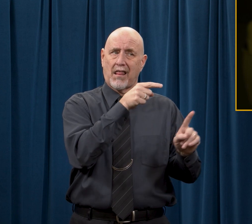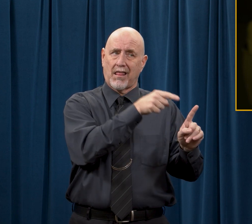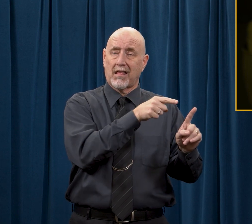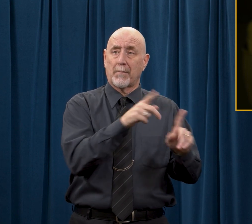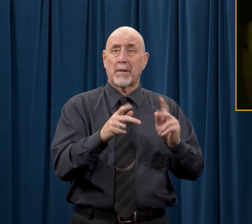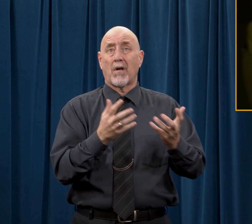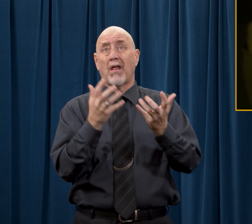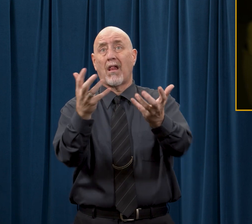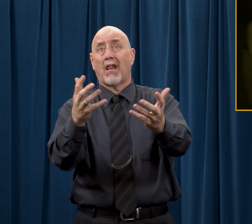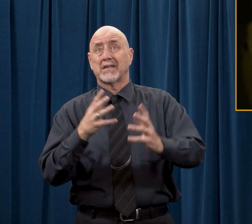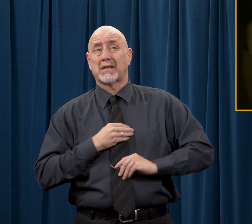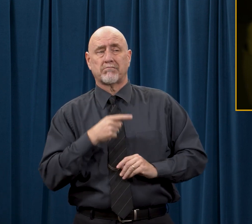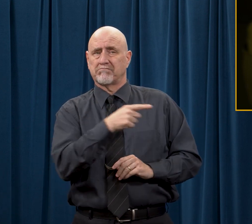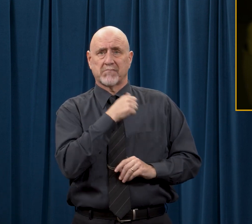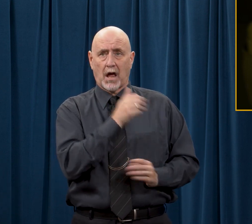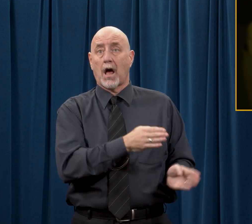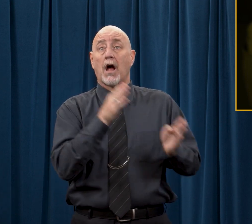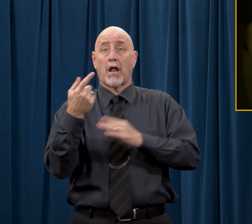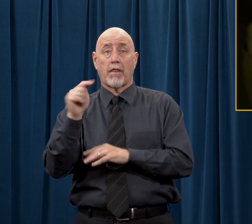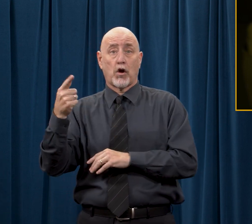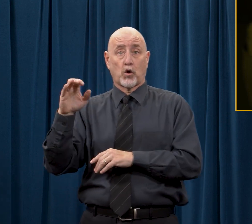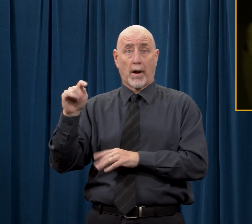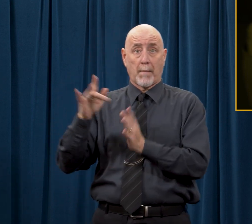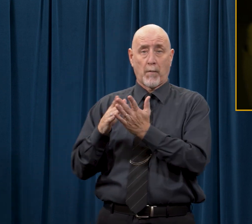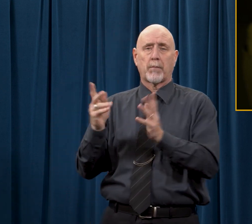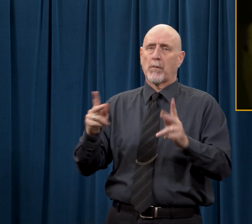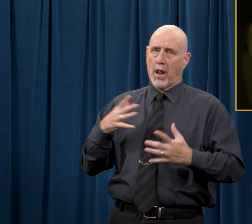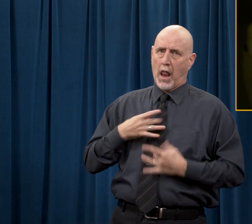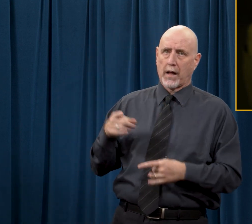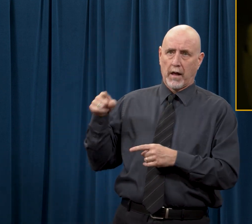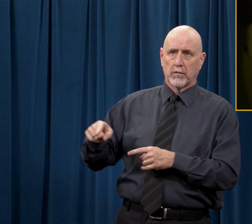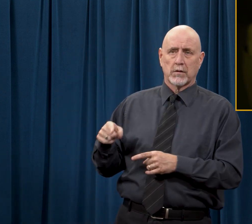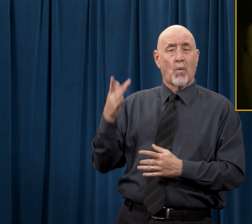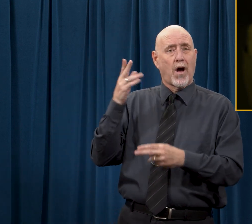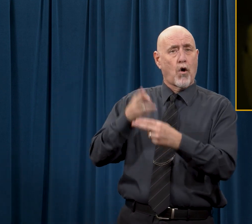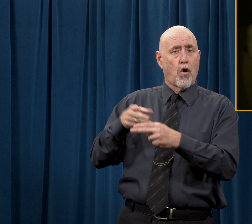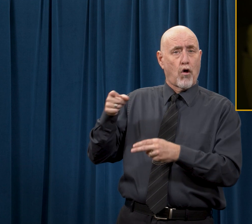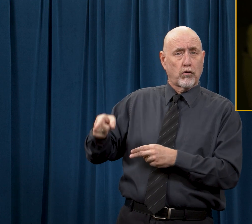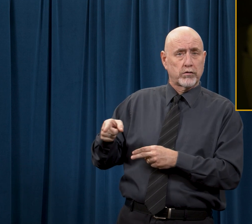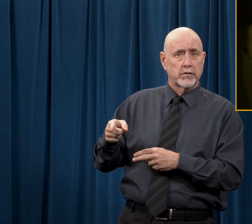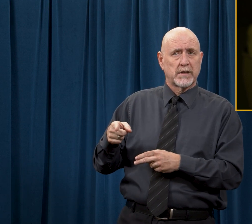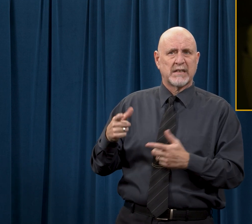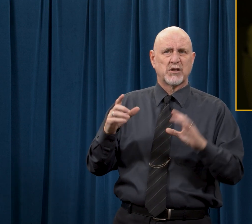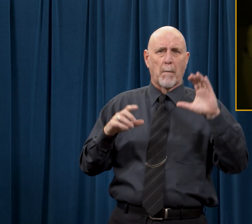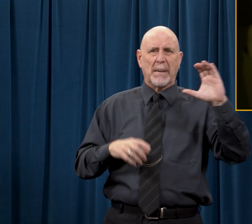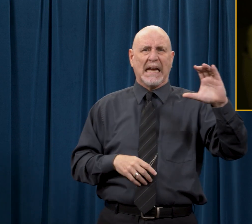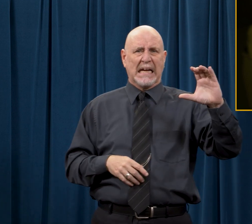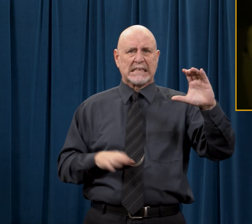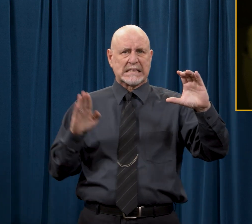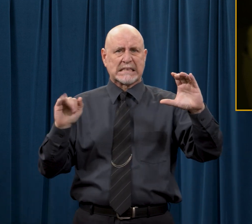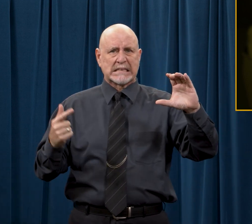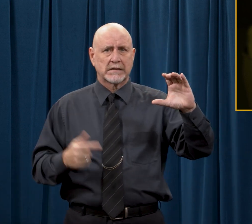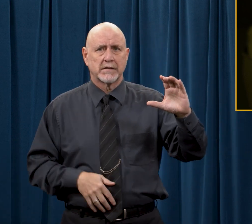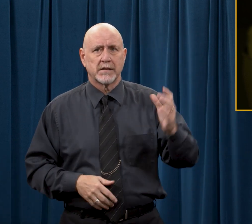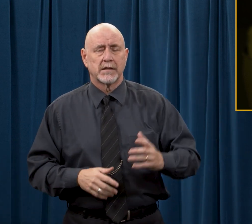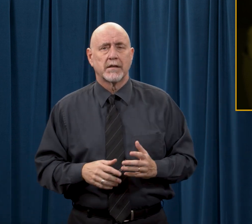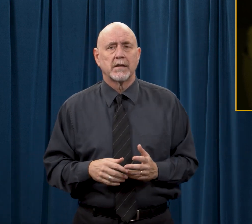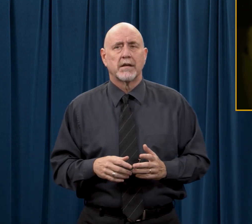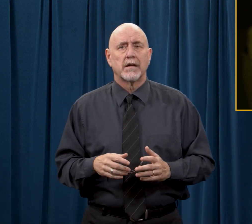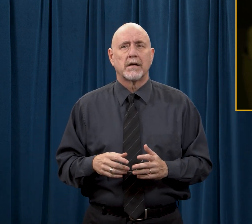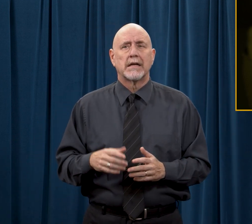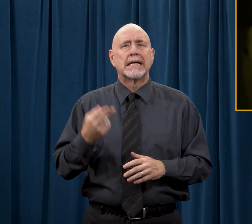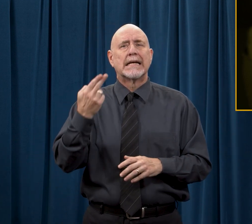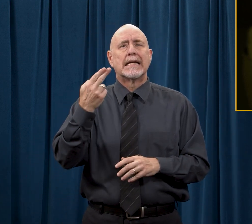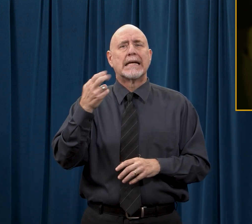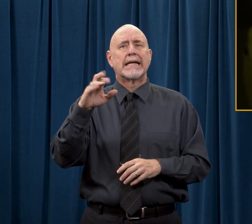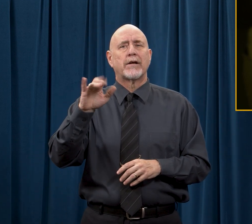Tyndale, was not well accepted. But the Great Bible was. It was called that because it was so big.